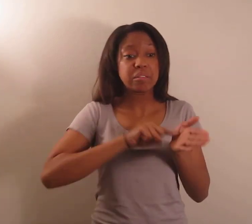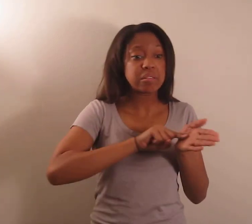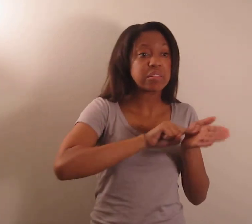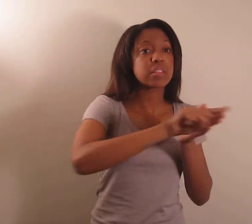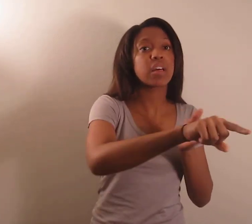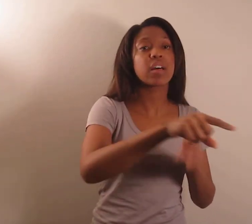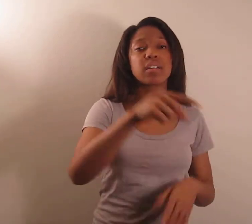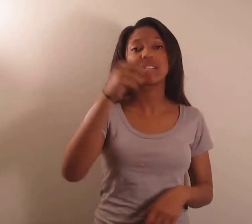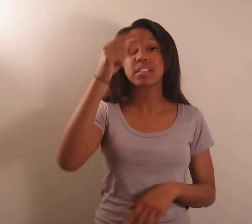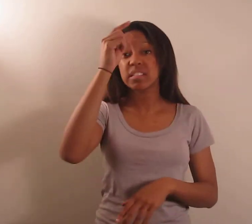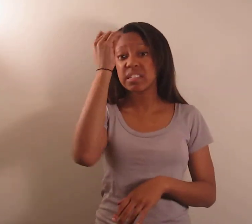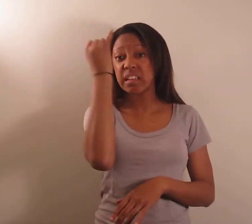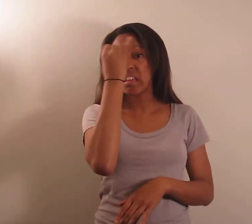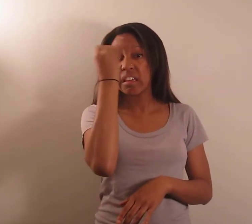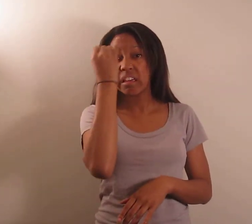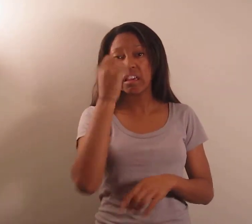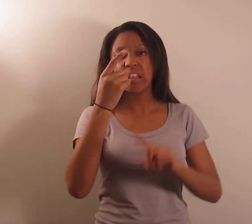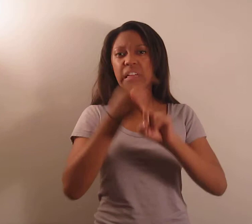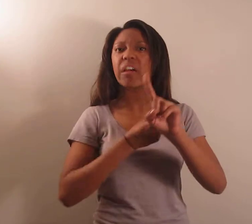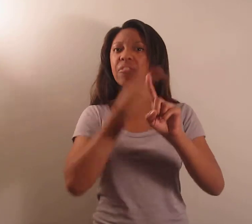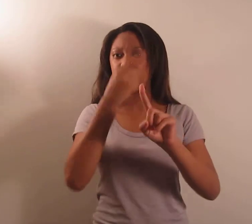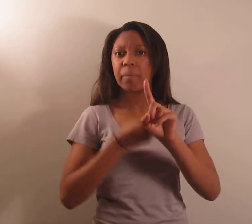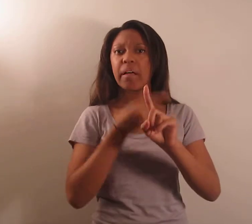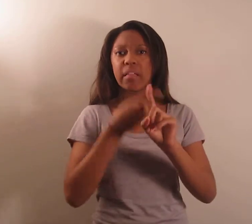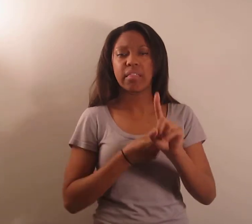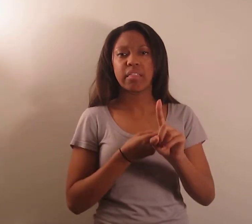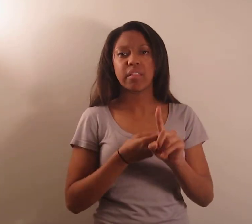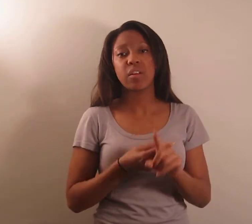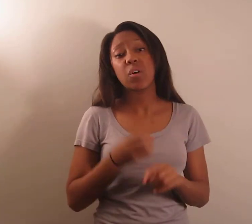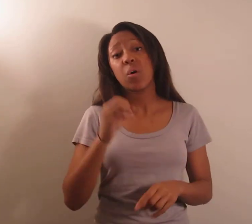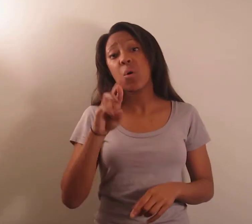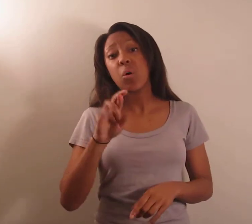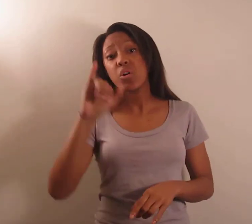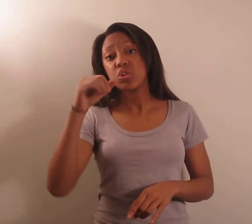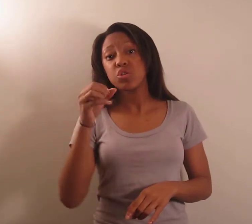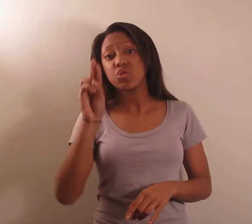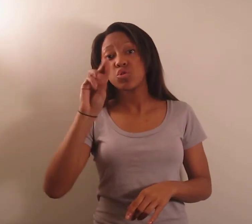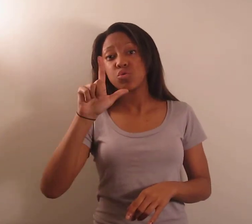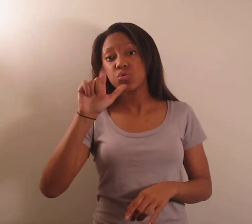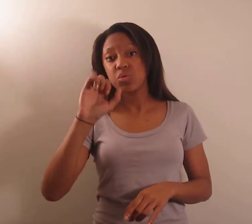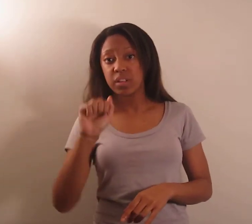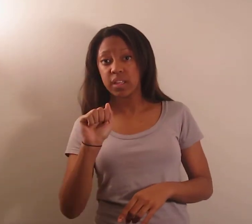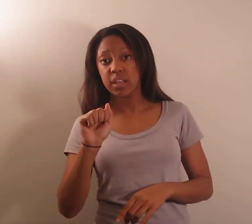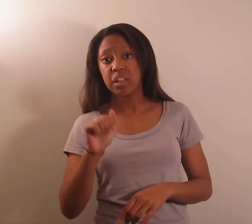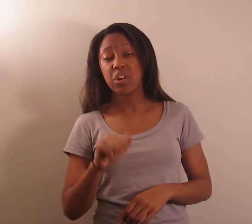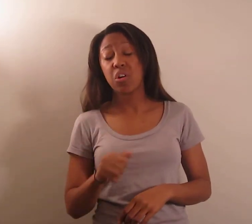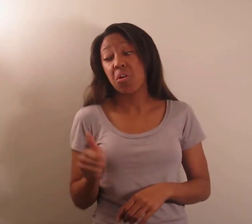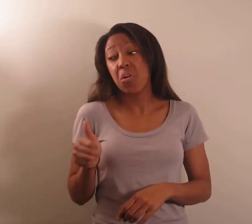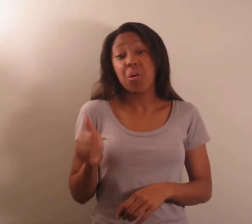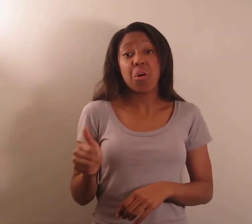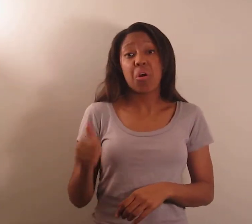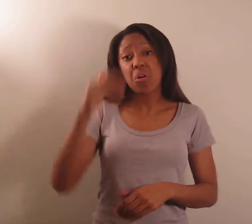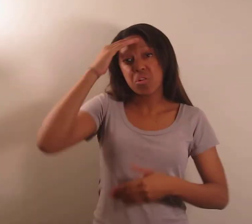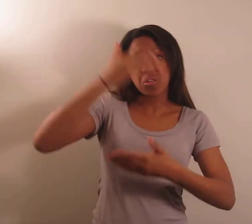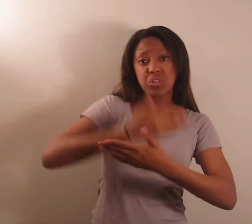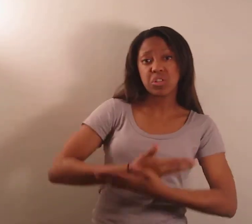Or Julia Rosen, whose 17-year-old son worked alongside her to help support 3 younger children.